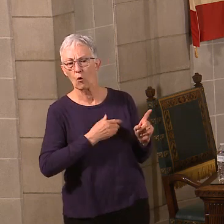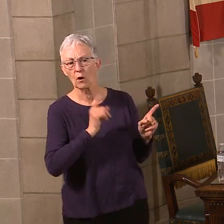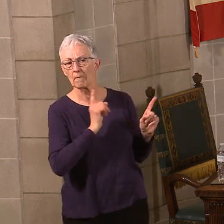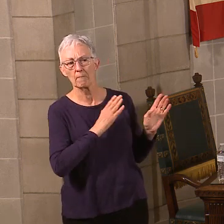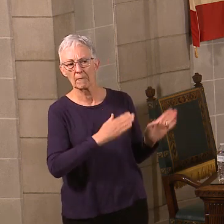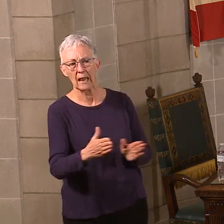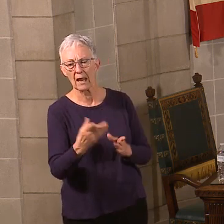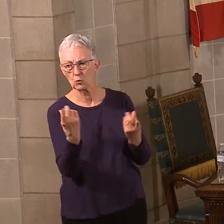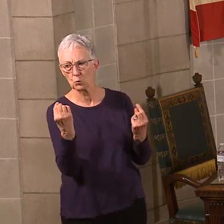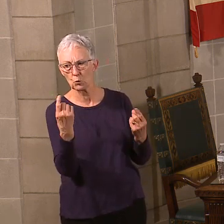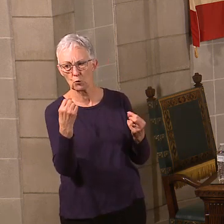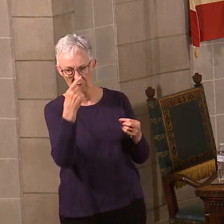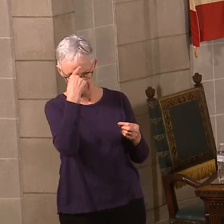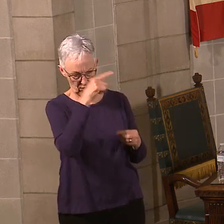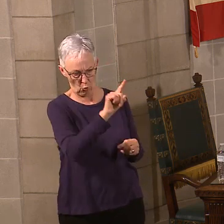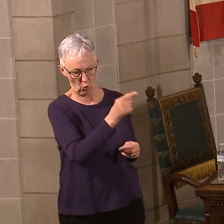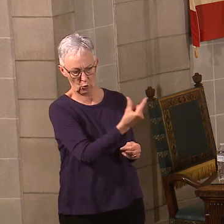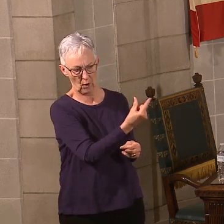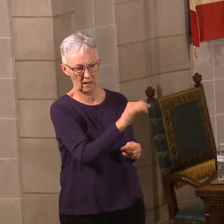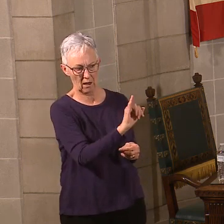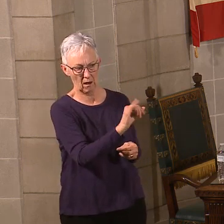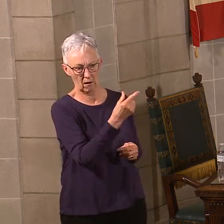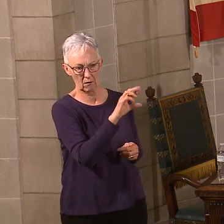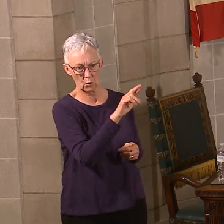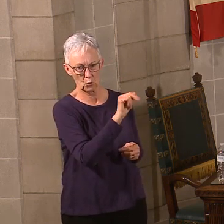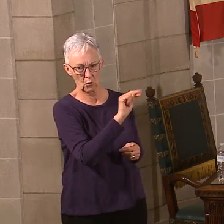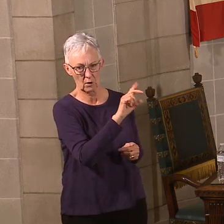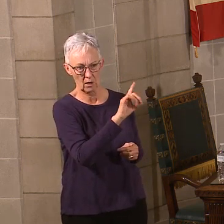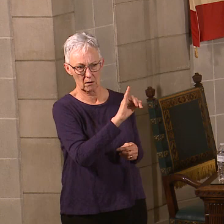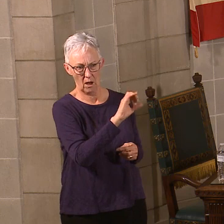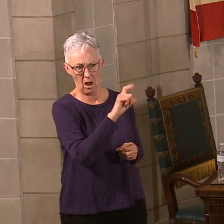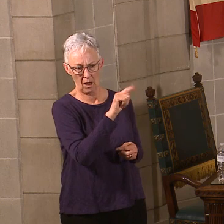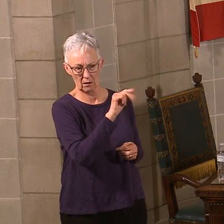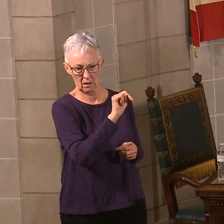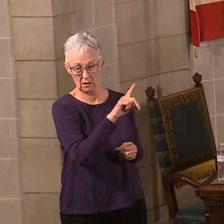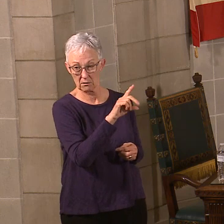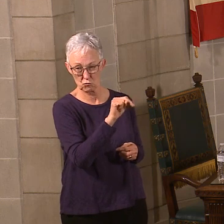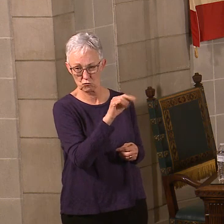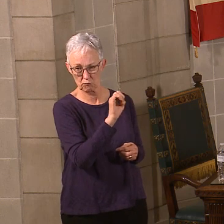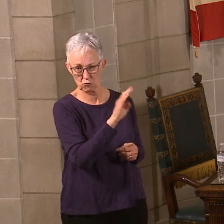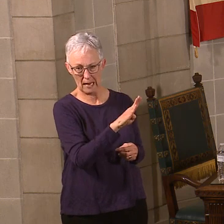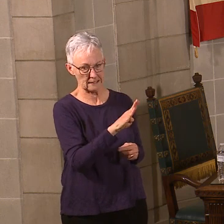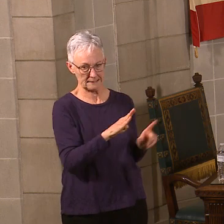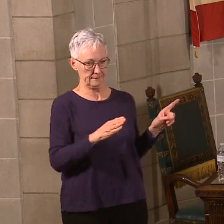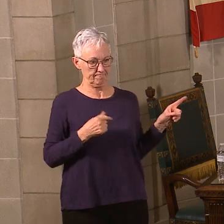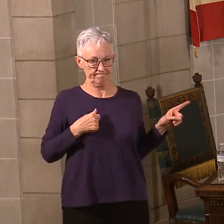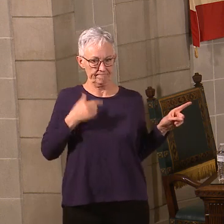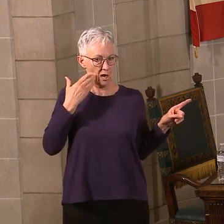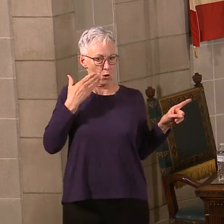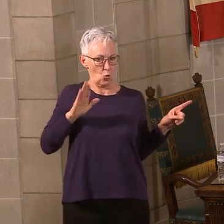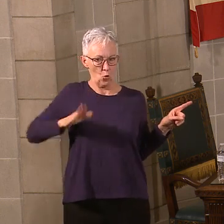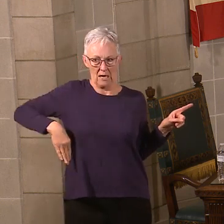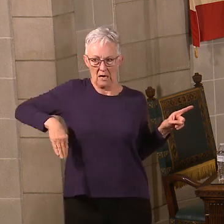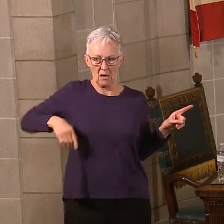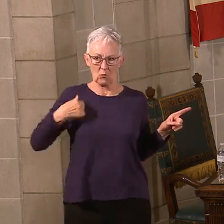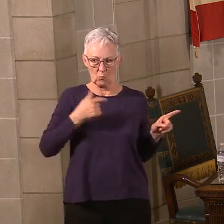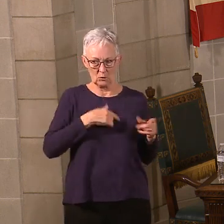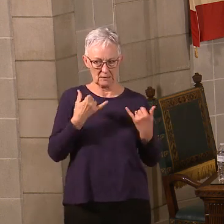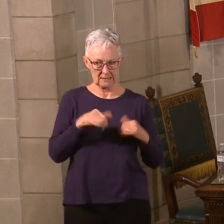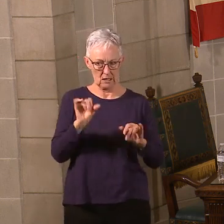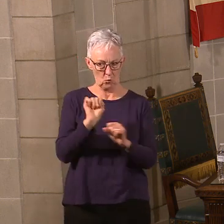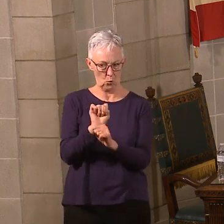Island? No, those details are being worked out today, so I don't have any additional details. Remember, this was something that we discussed with